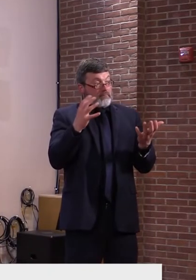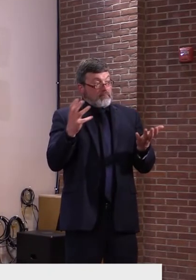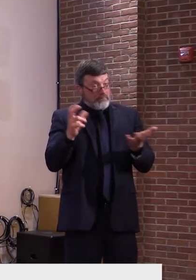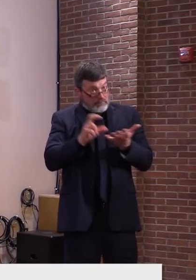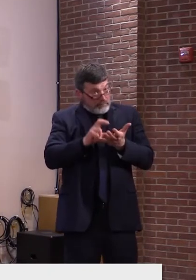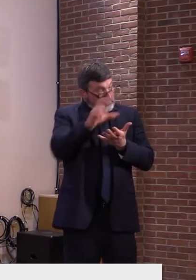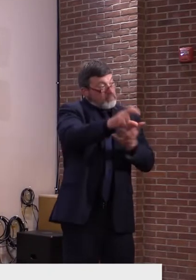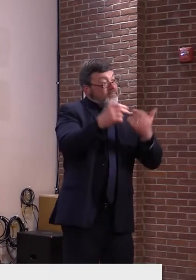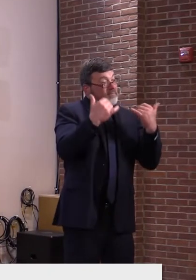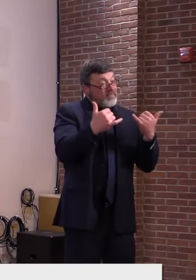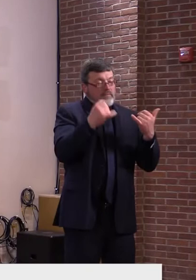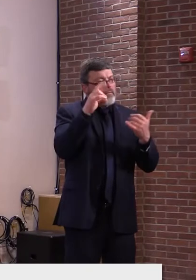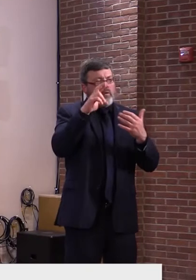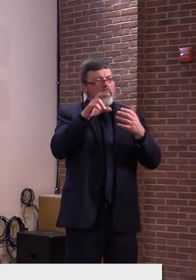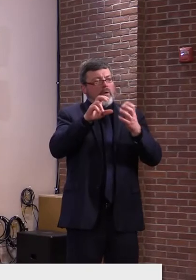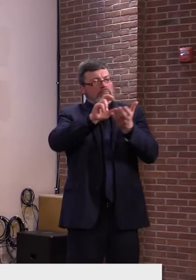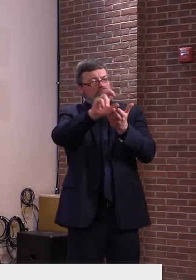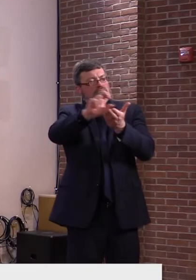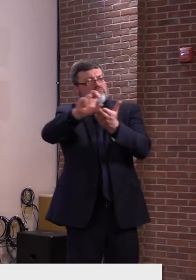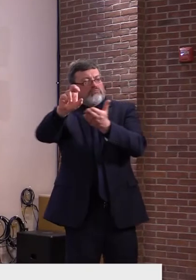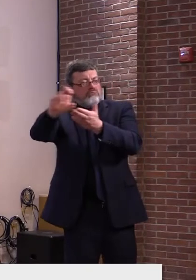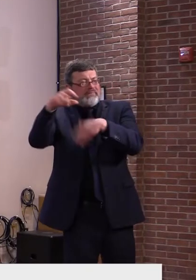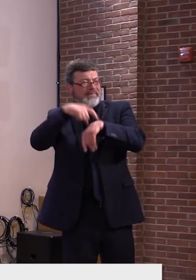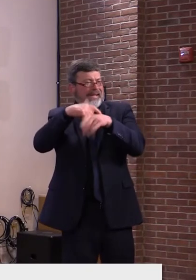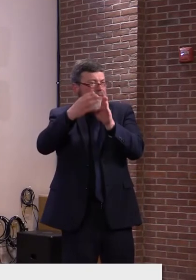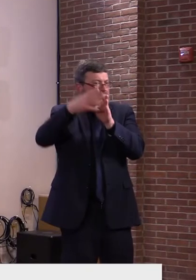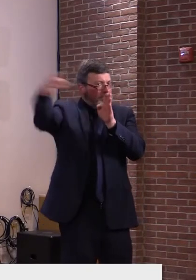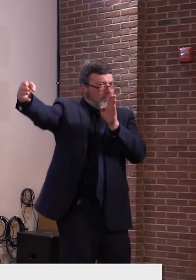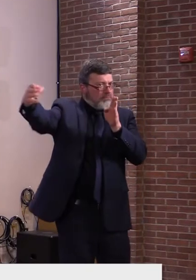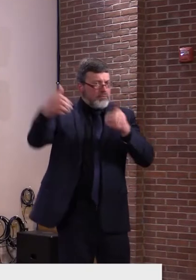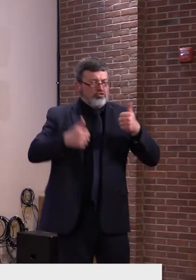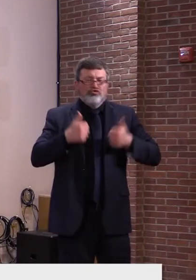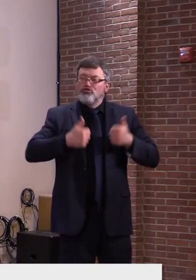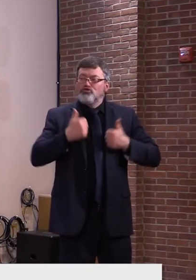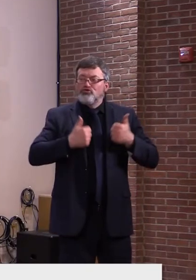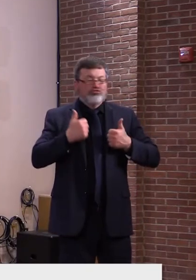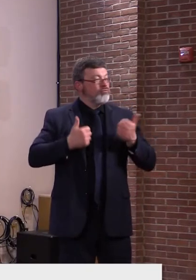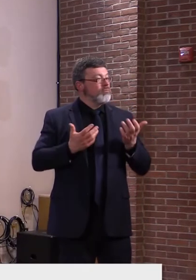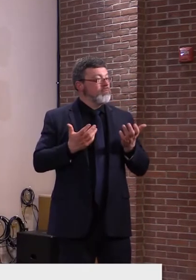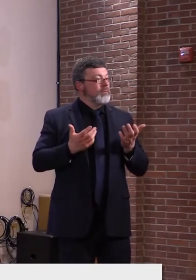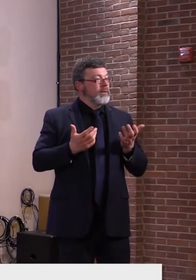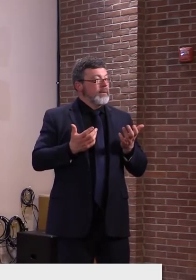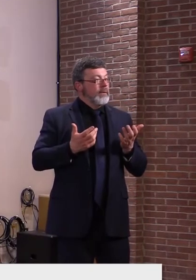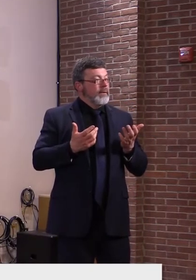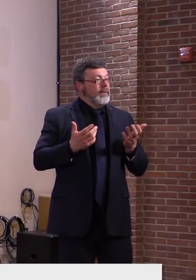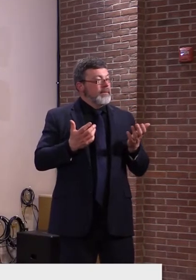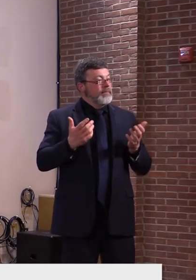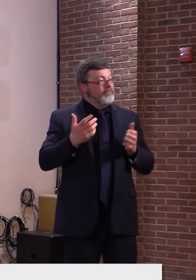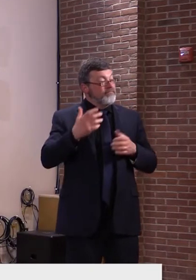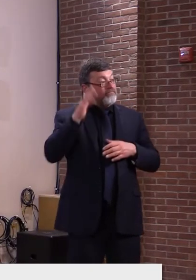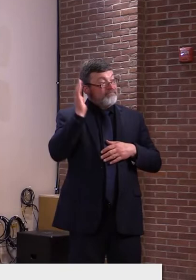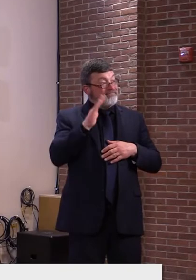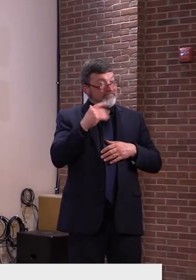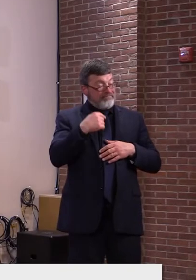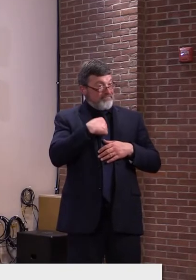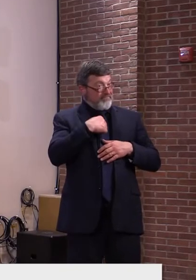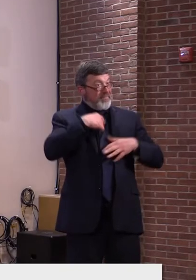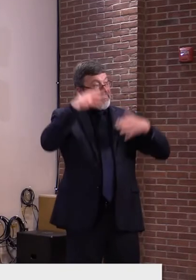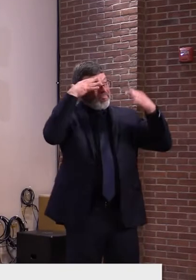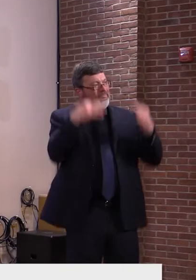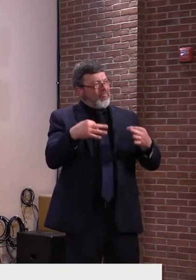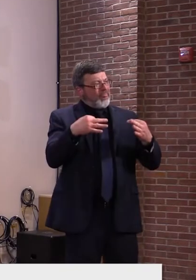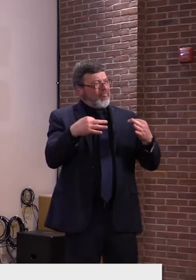type of approach. With this other approach and figuring in, making assumptions like a 7%